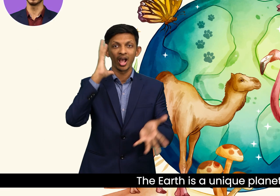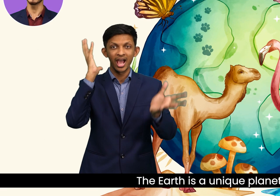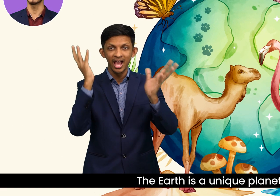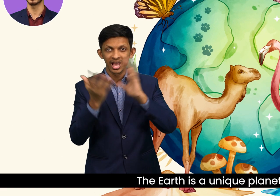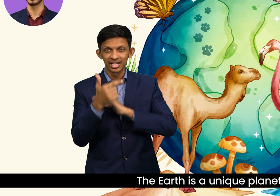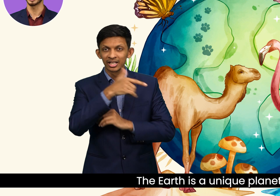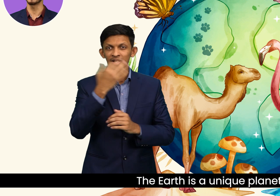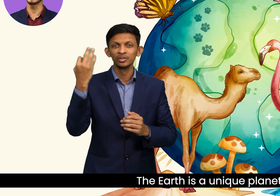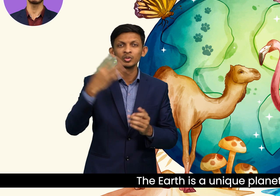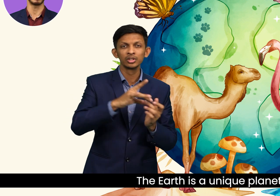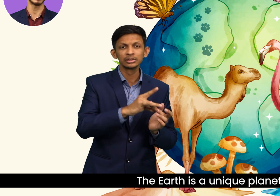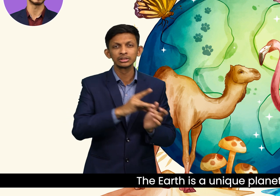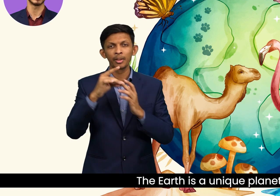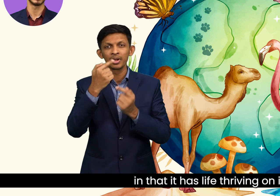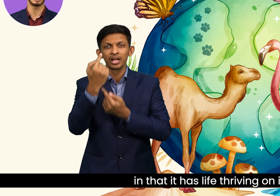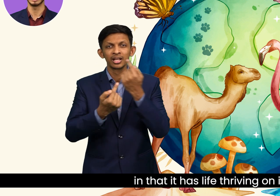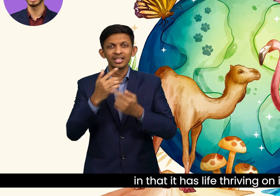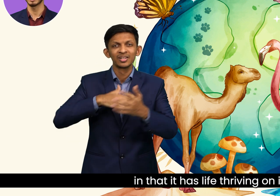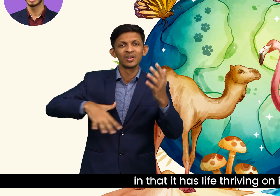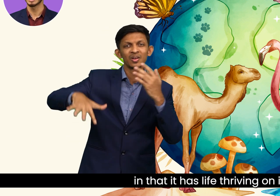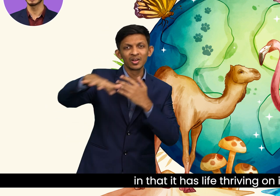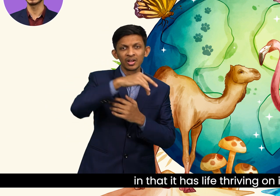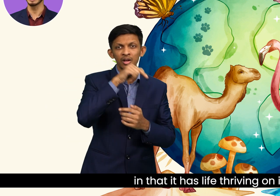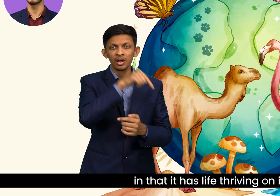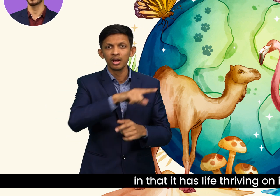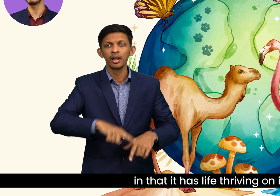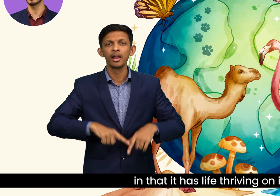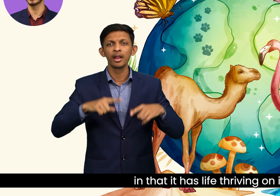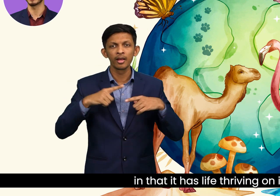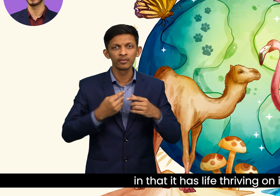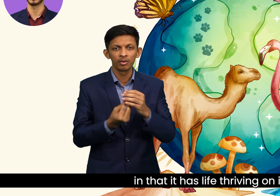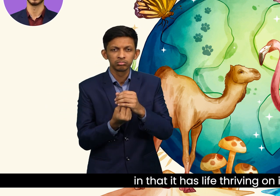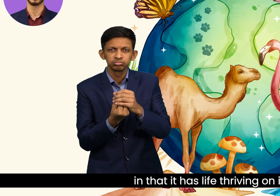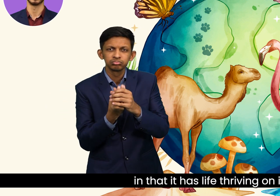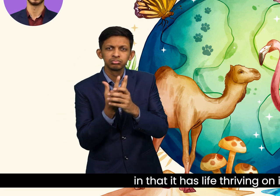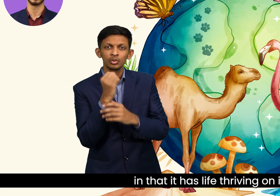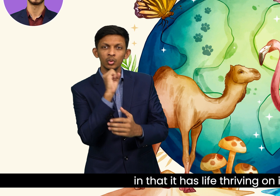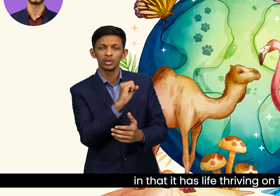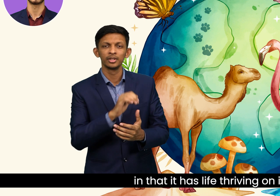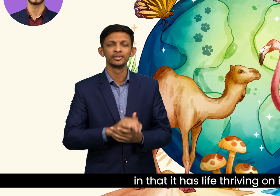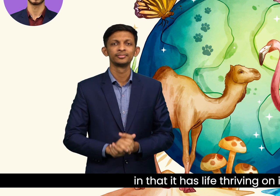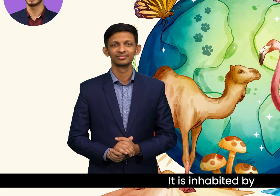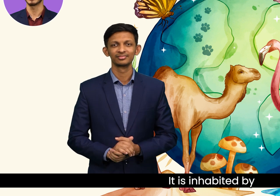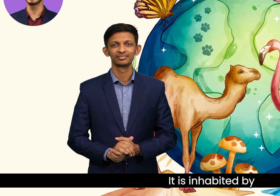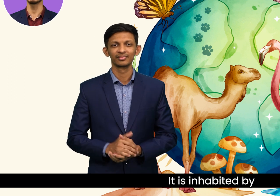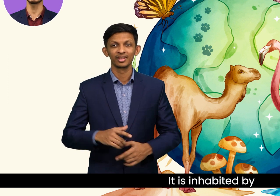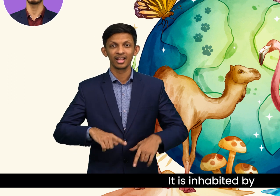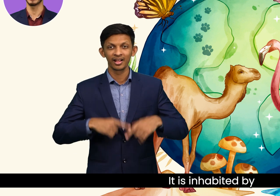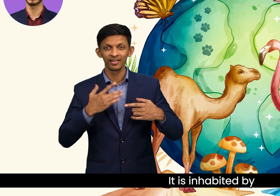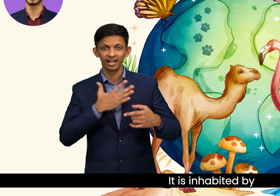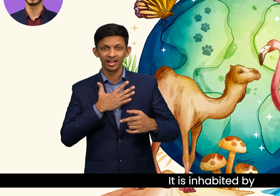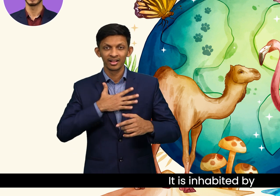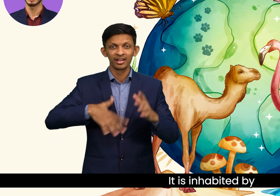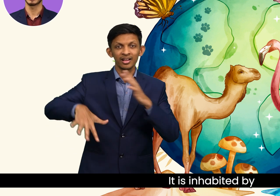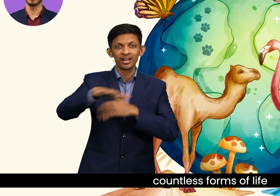The Earth is a unique planet in that it has life thriving on it. It is inhabited